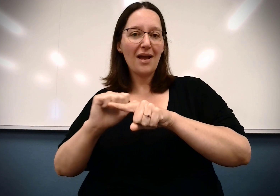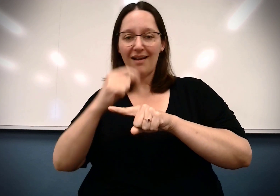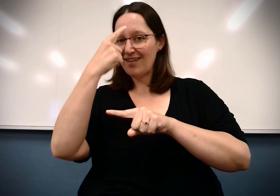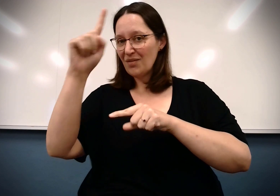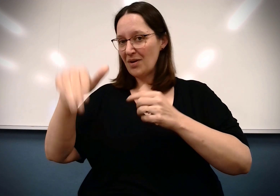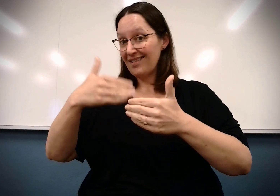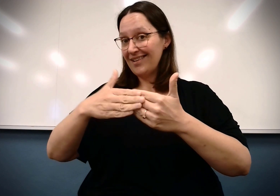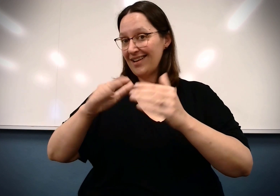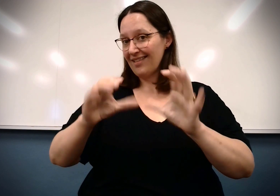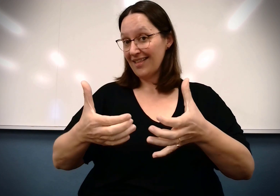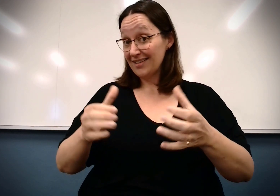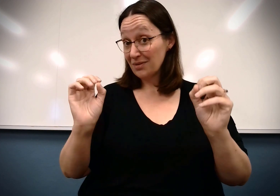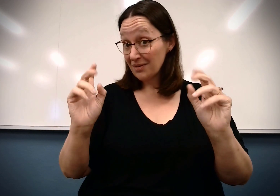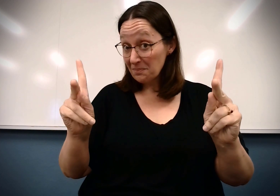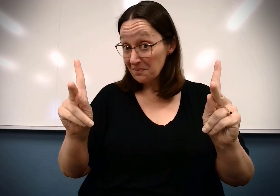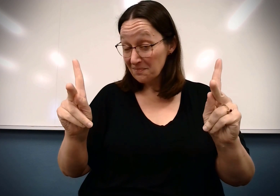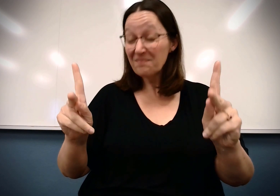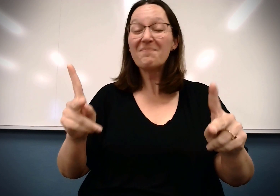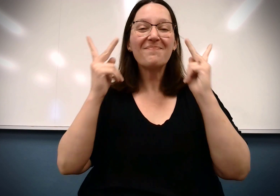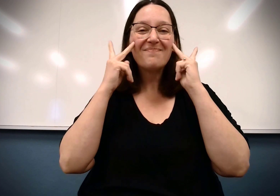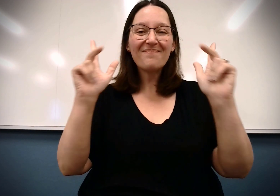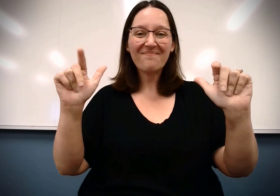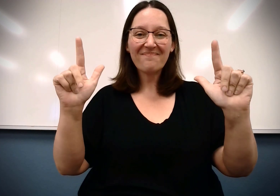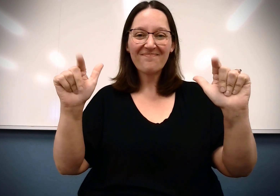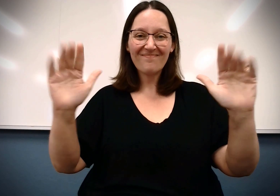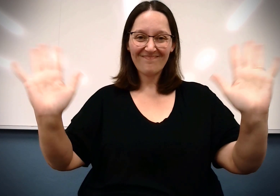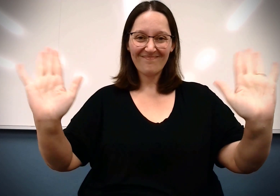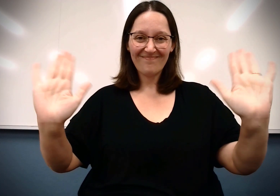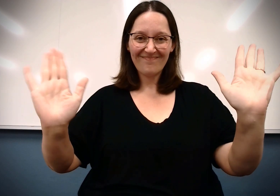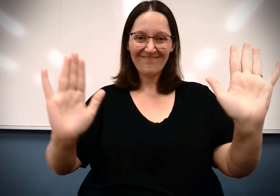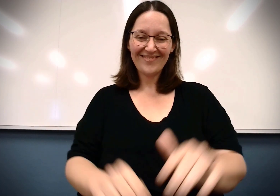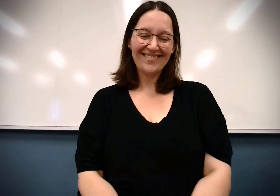going and trying to practice those for our next class. Hint, hint. All right, I'll see y'all later.